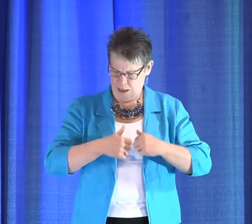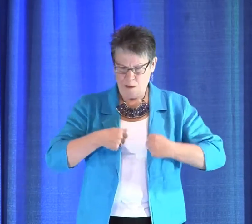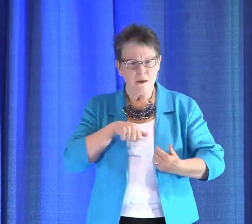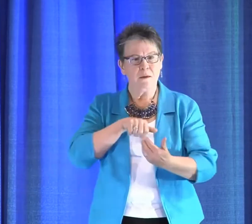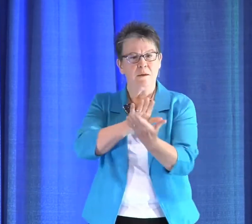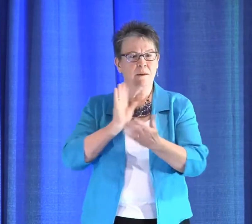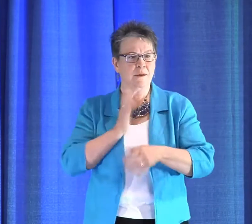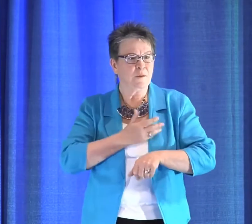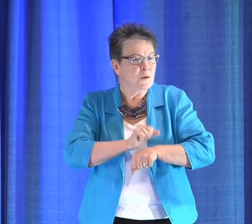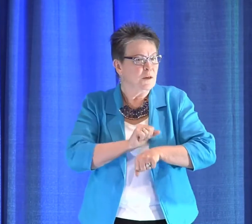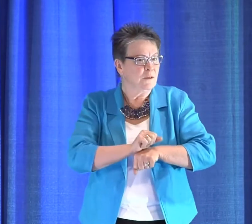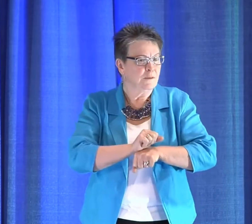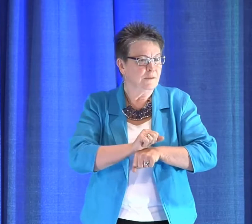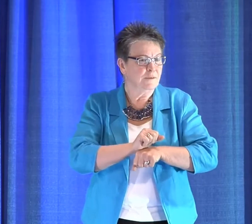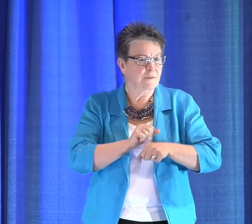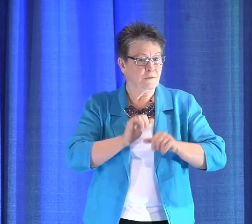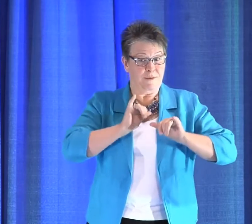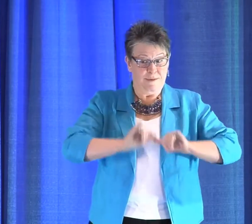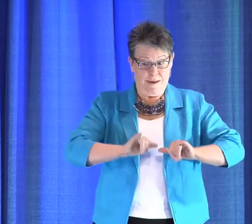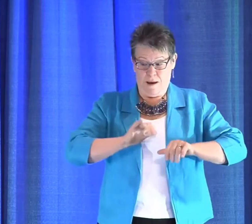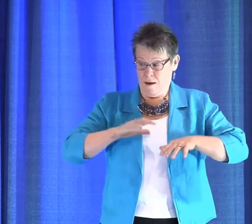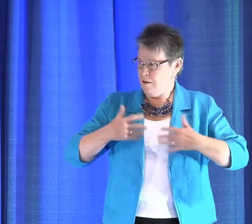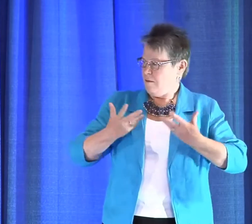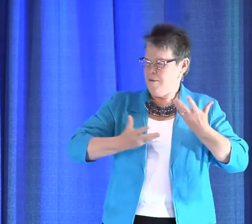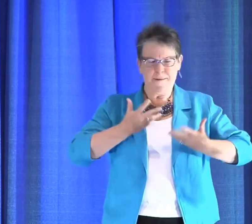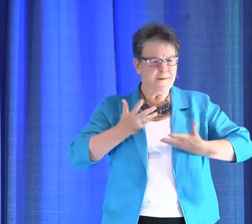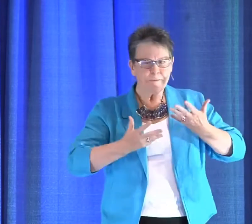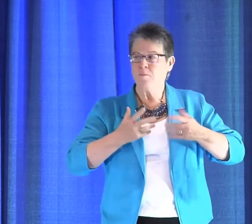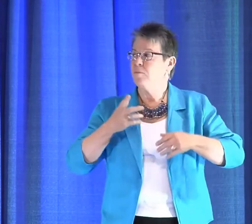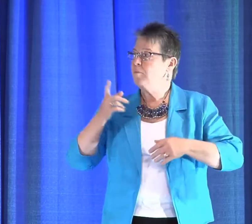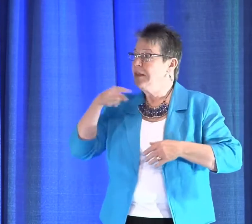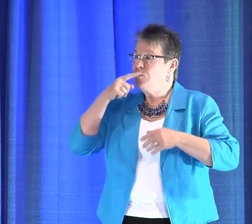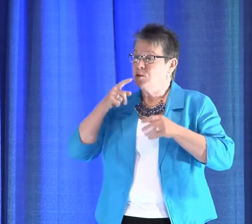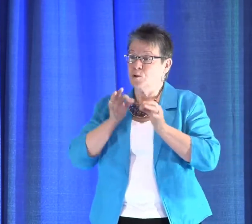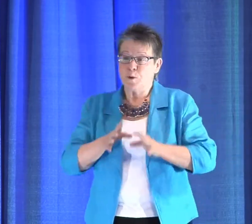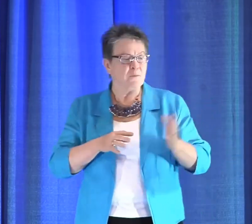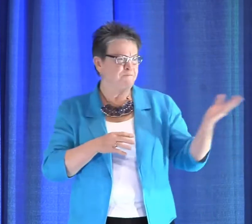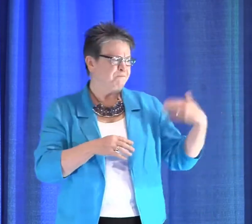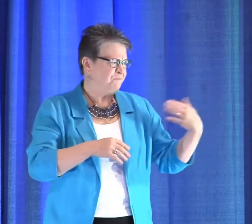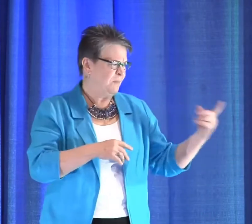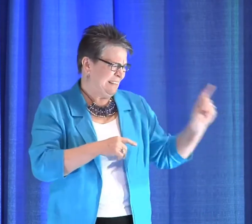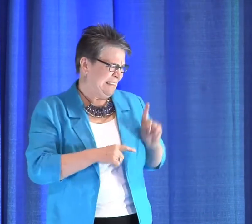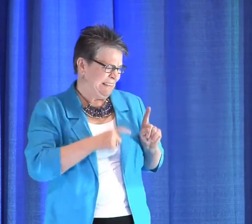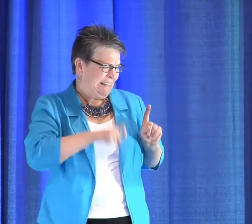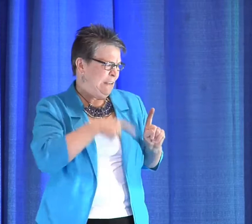But there's no research on how deaf interpreters go about their work. Hearing